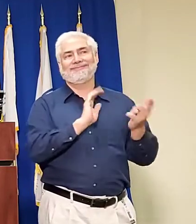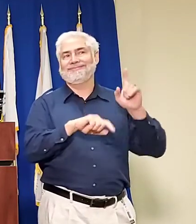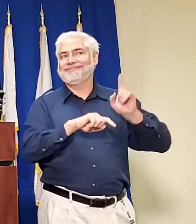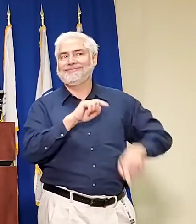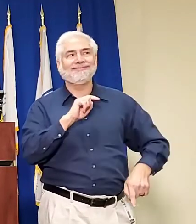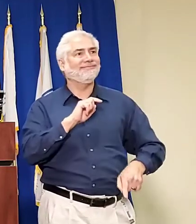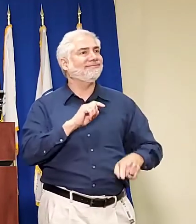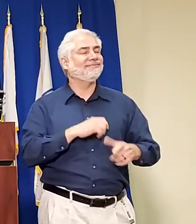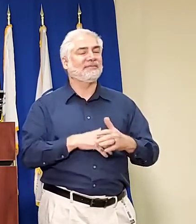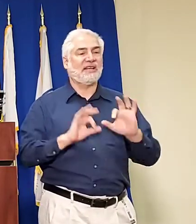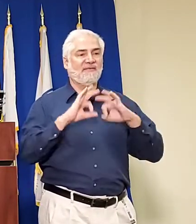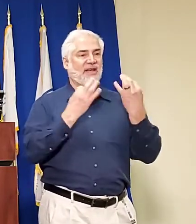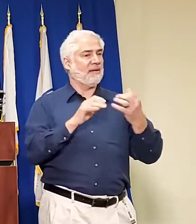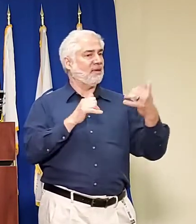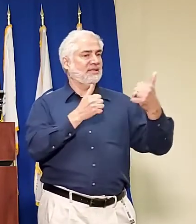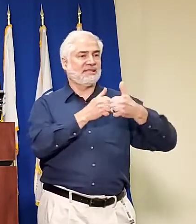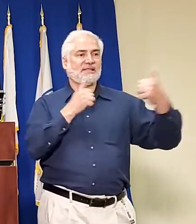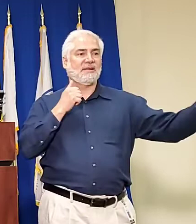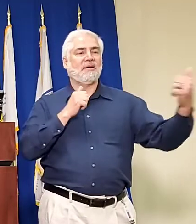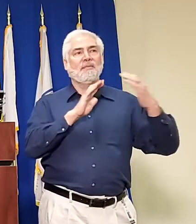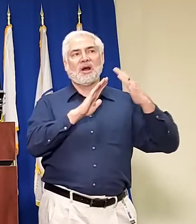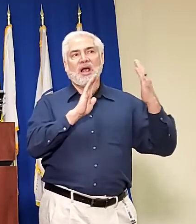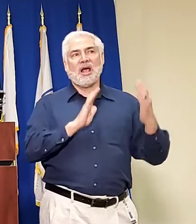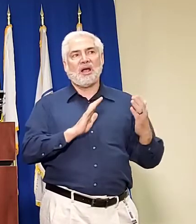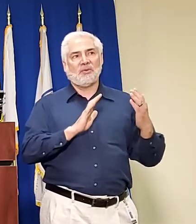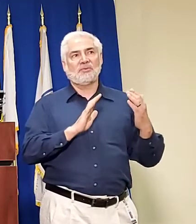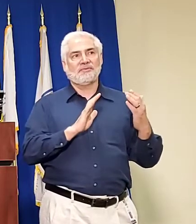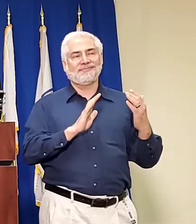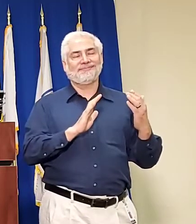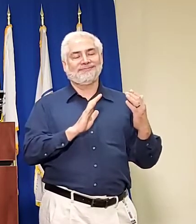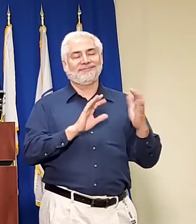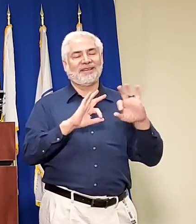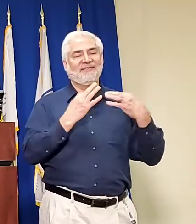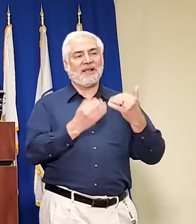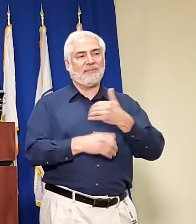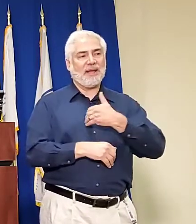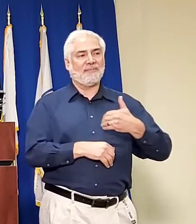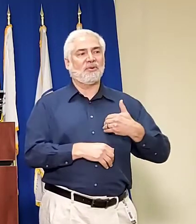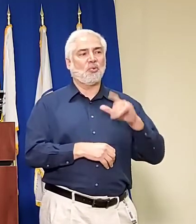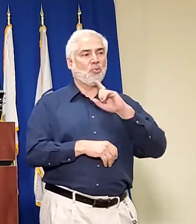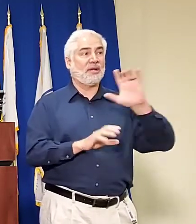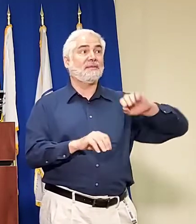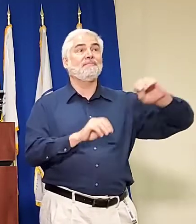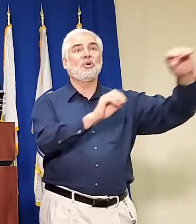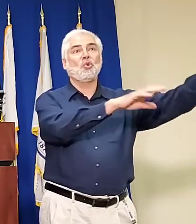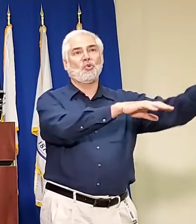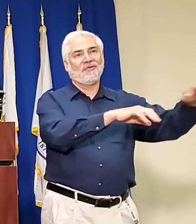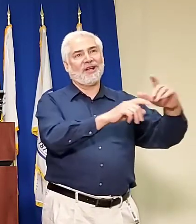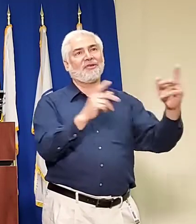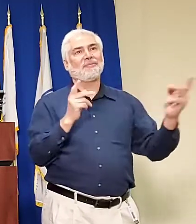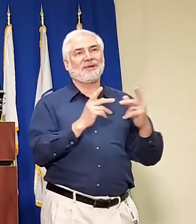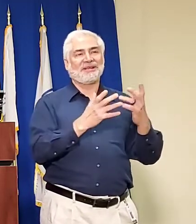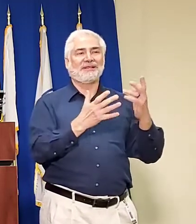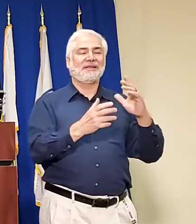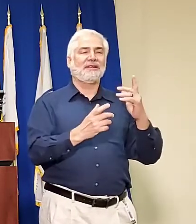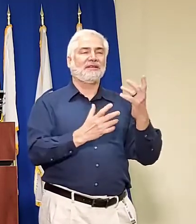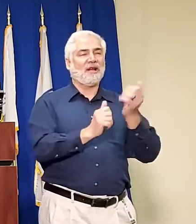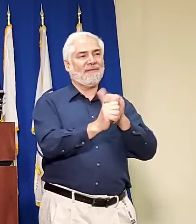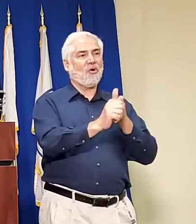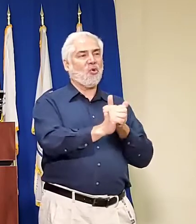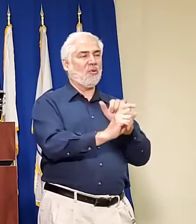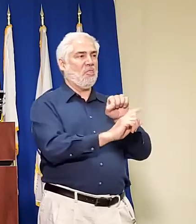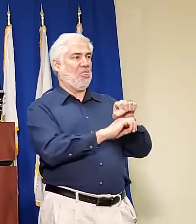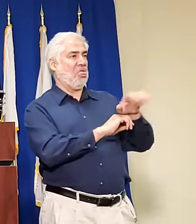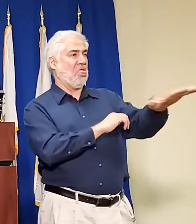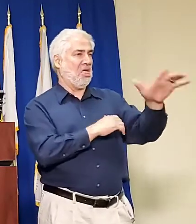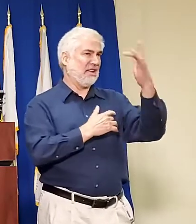Family members should stay in a different part of the house, and in some cases, family members actually move elsewhere to avoid contracting illness while